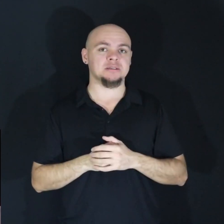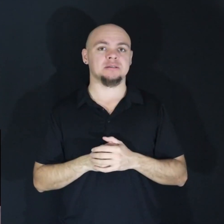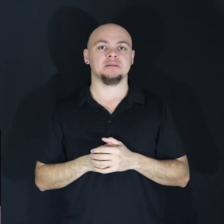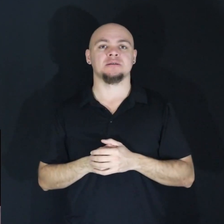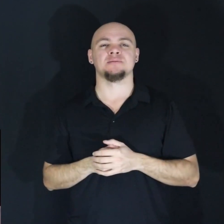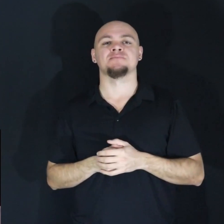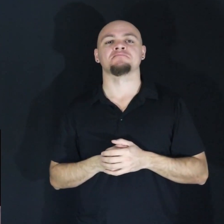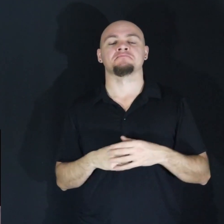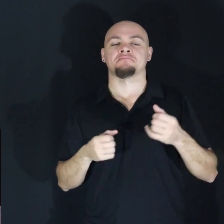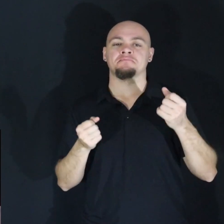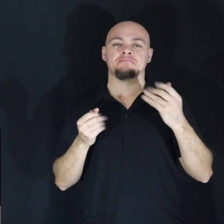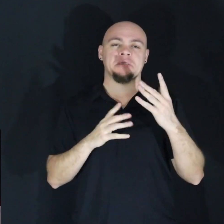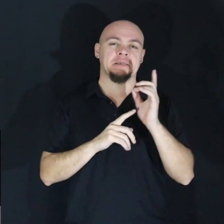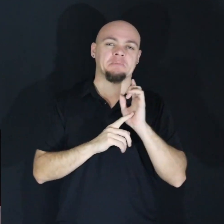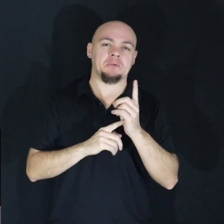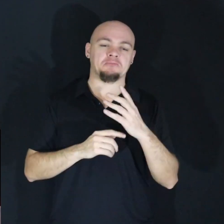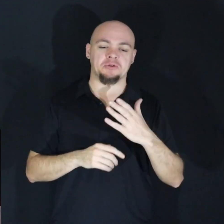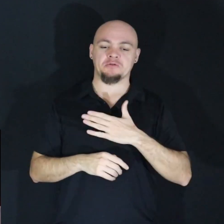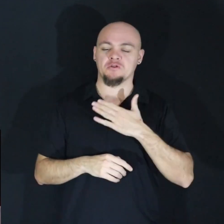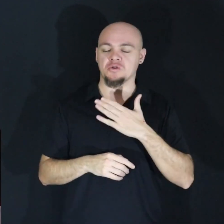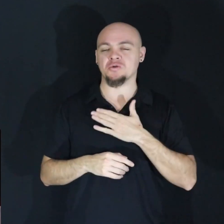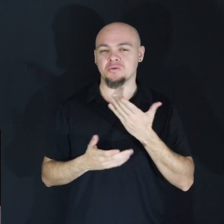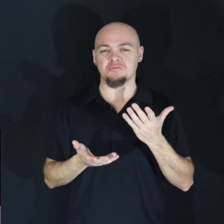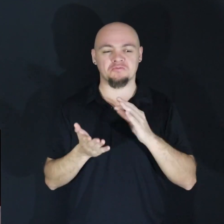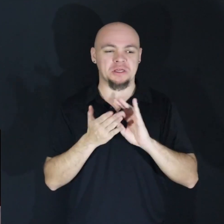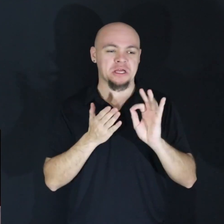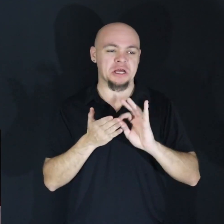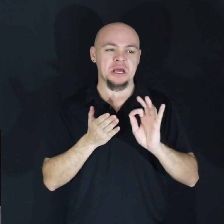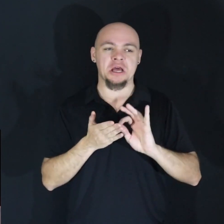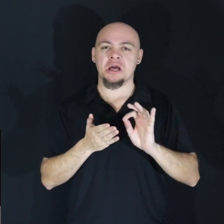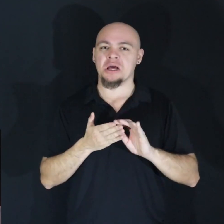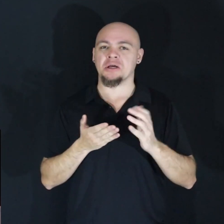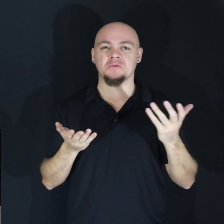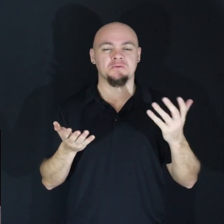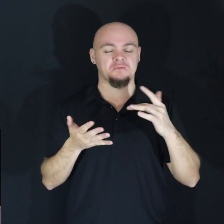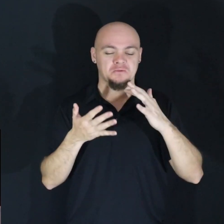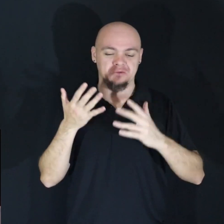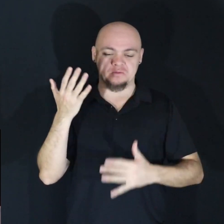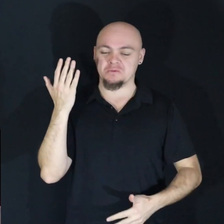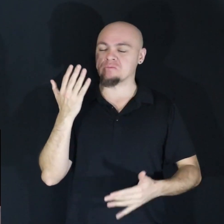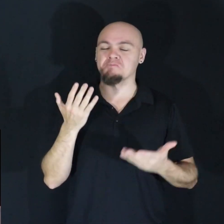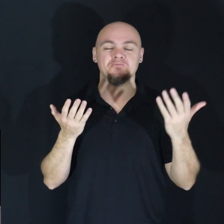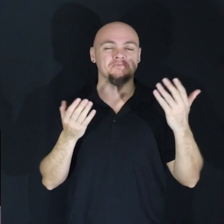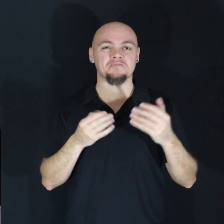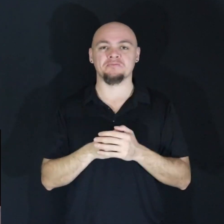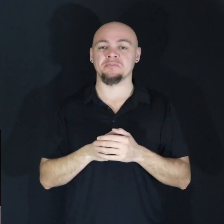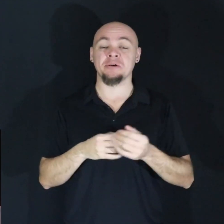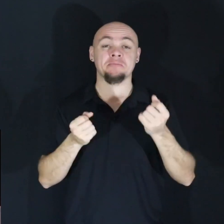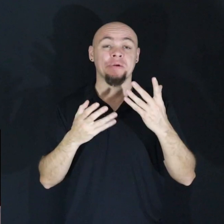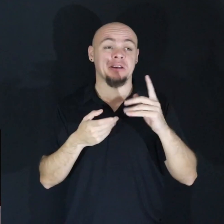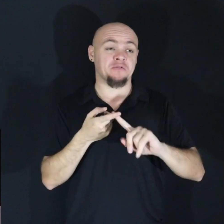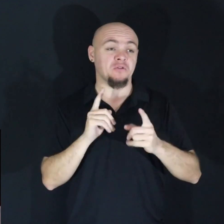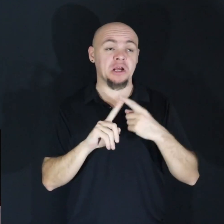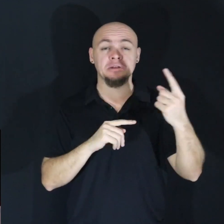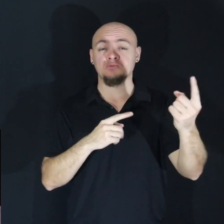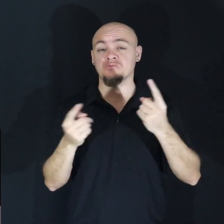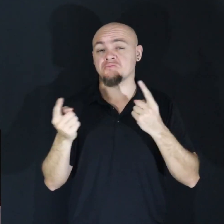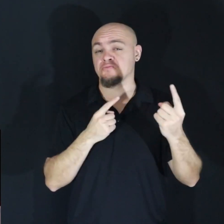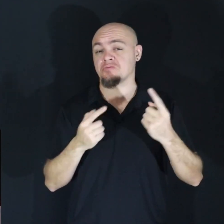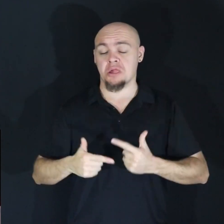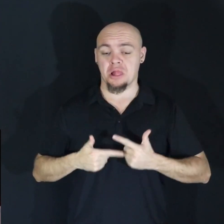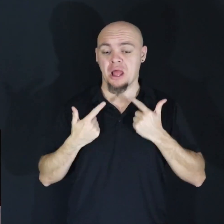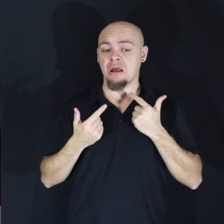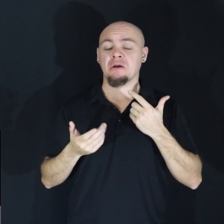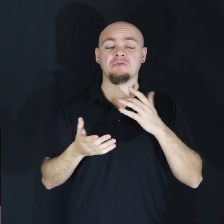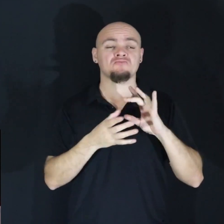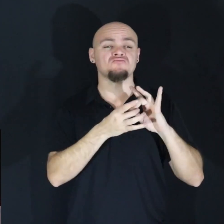I've had countless moments of joy, in fact, more than I can count on two hands. And the funny thing is those friends that were coming and going from their lives, well,